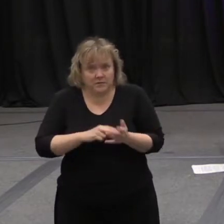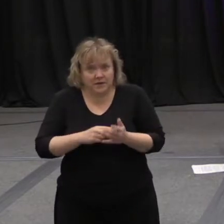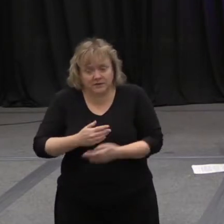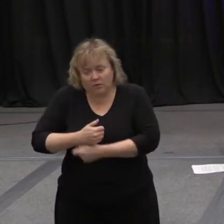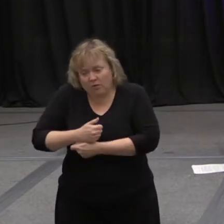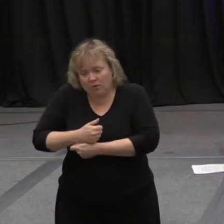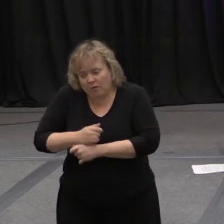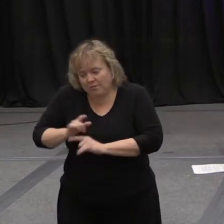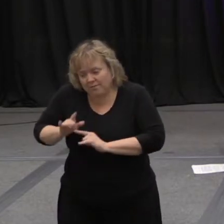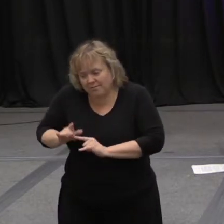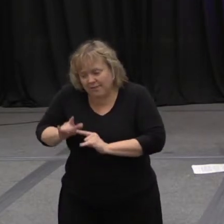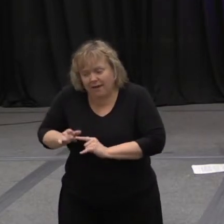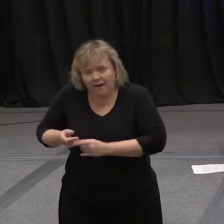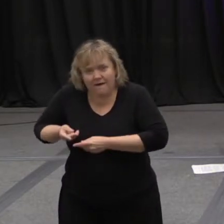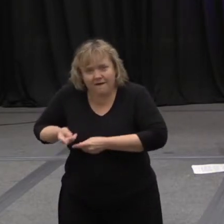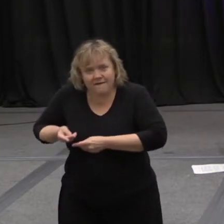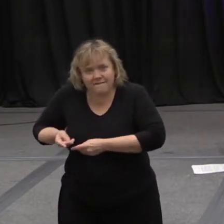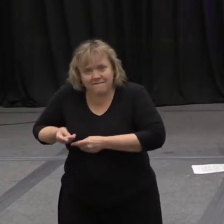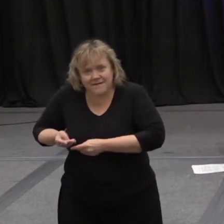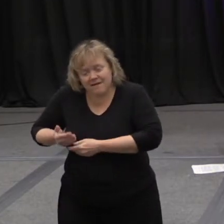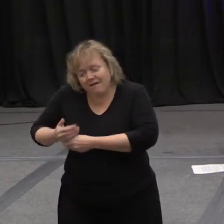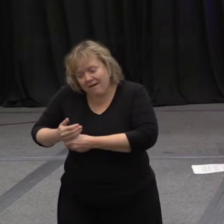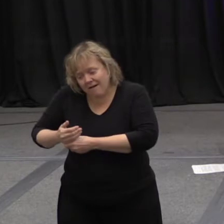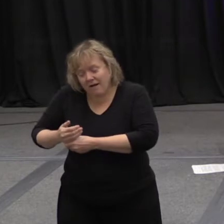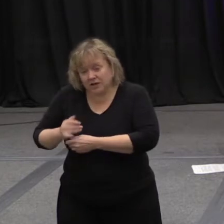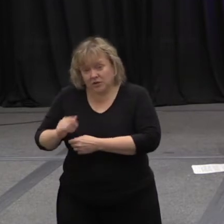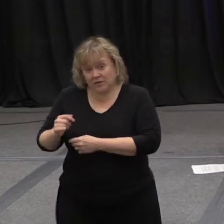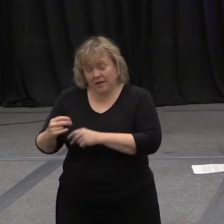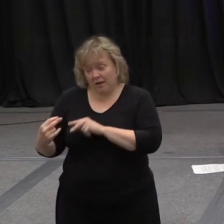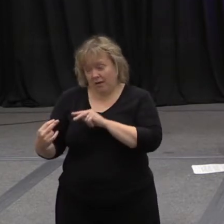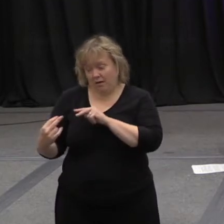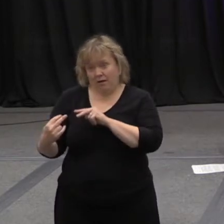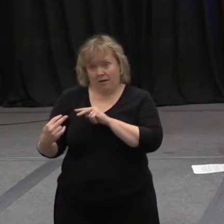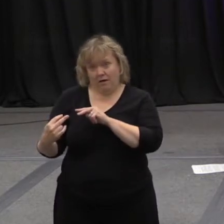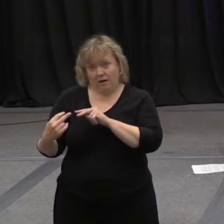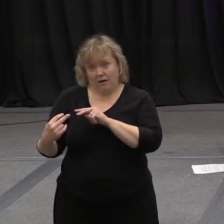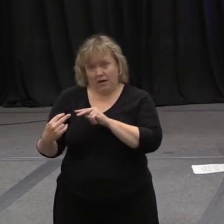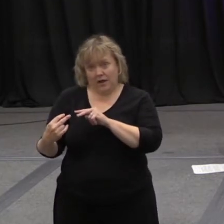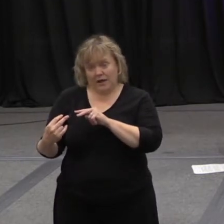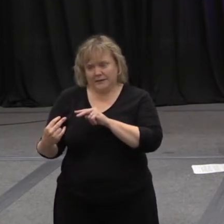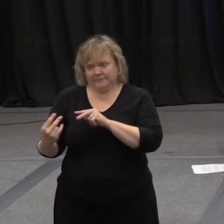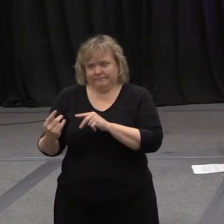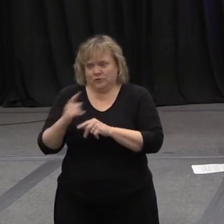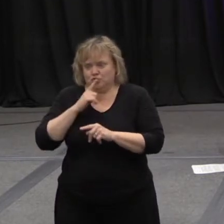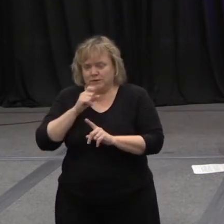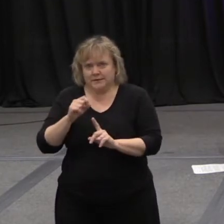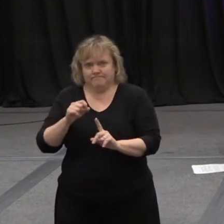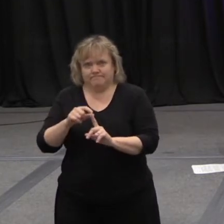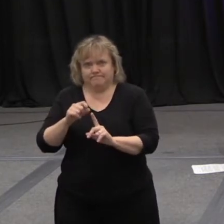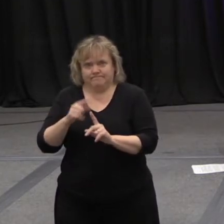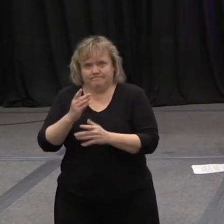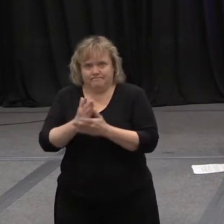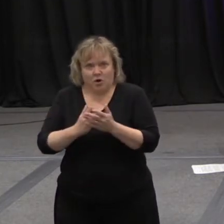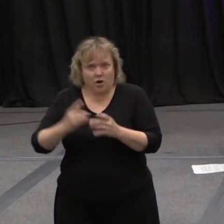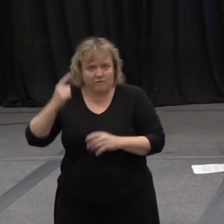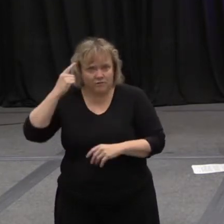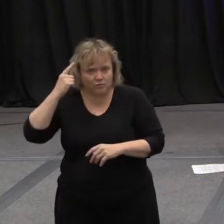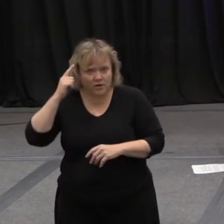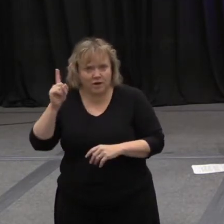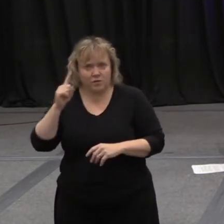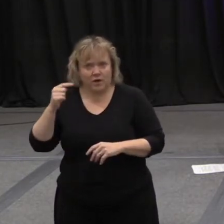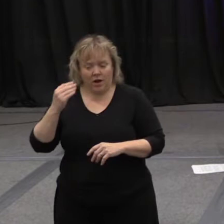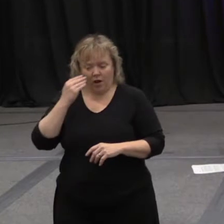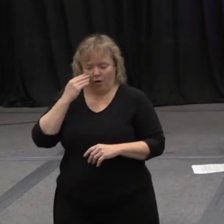you. Oh my goodness. So eye contact, it really goes right to the parts of the brain that help us be seen, feel seen, be